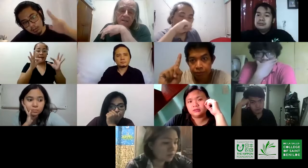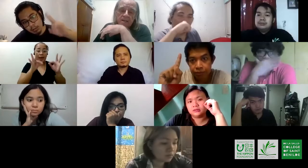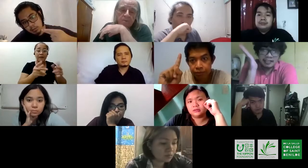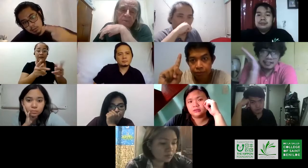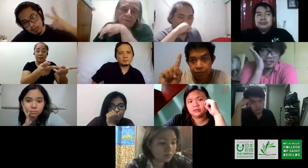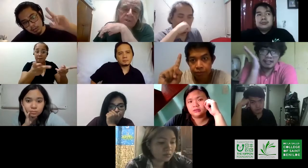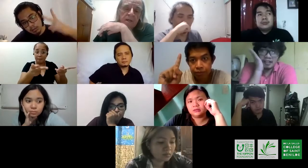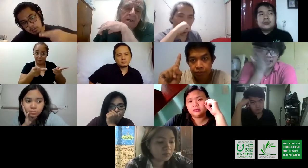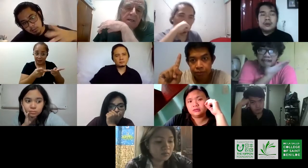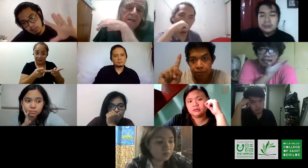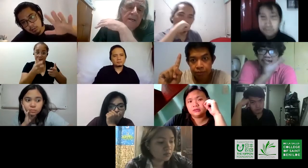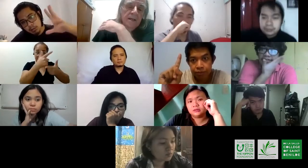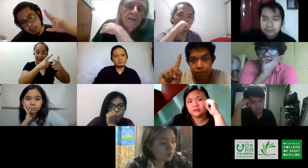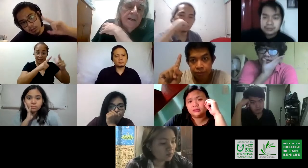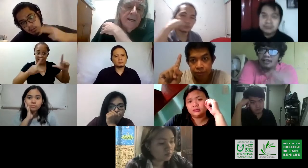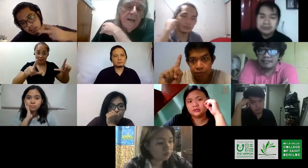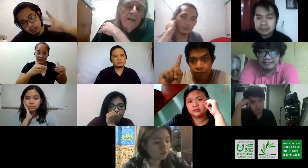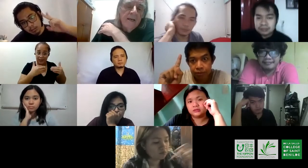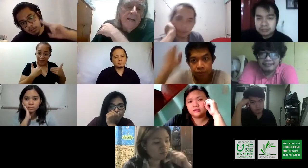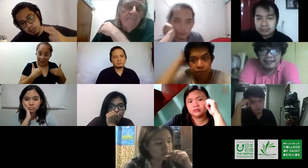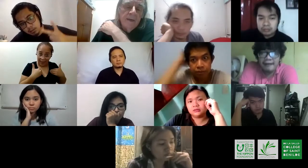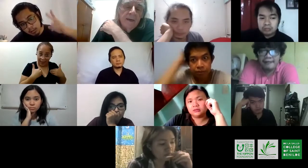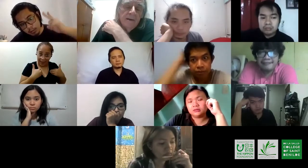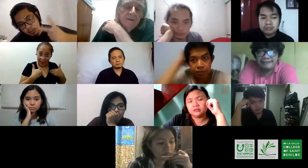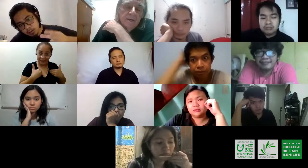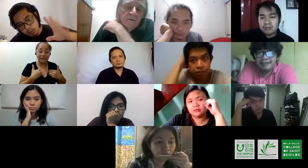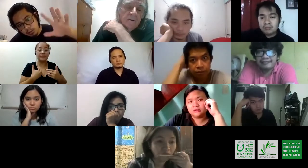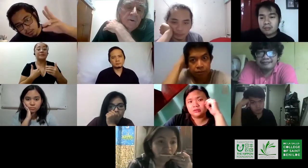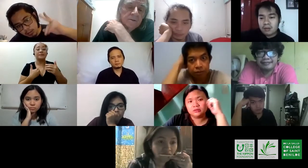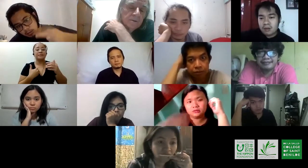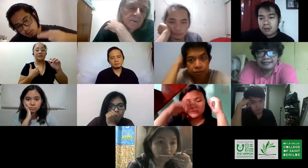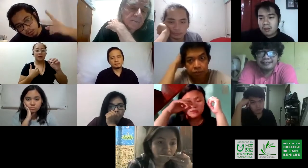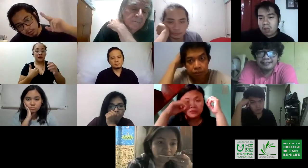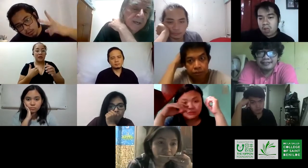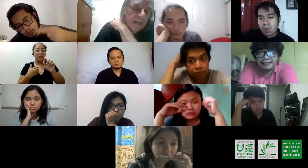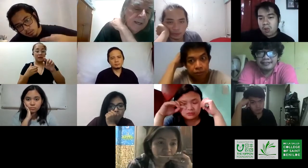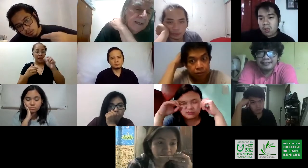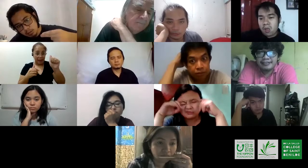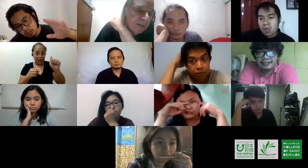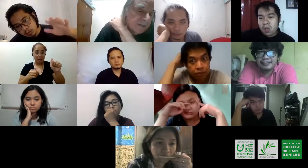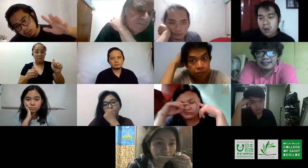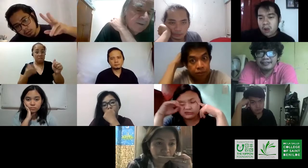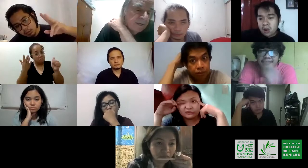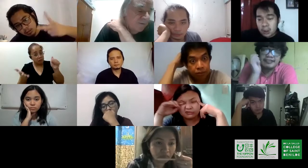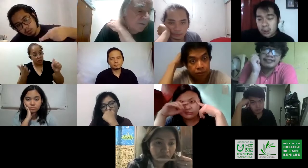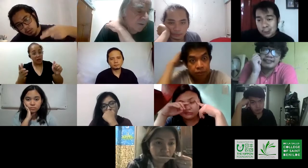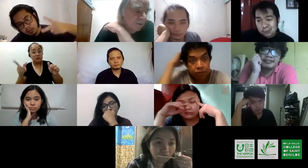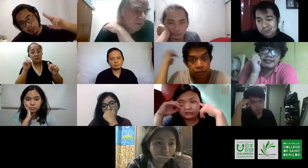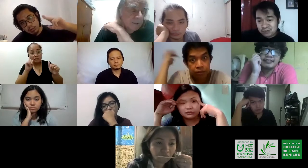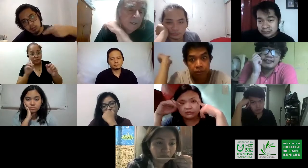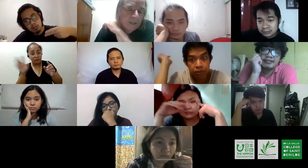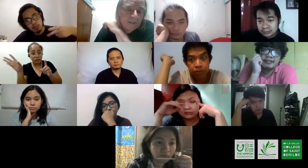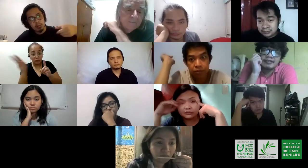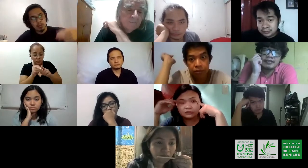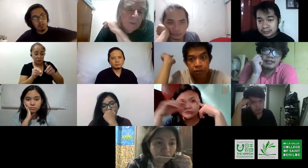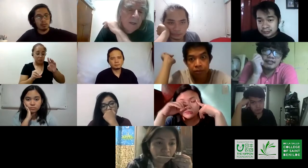a sign language, A, it may have a deaf culture. B, it must have a deaf